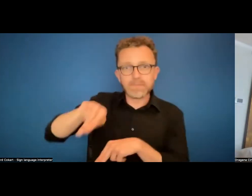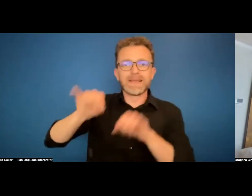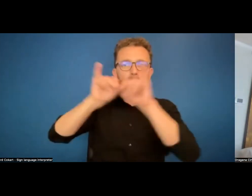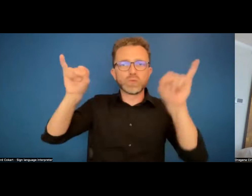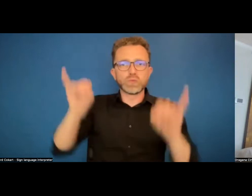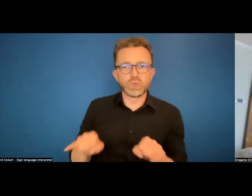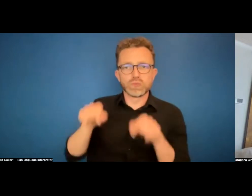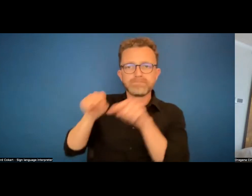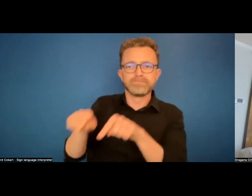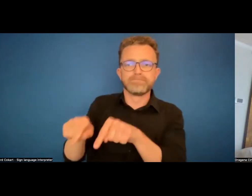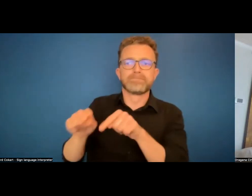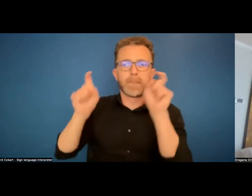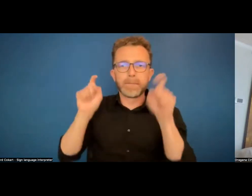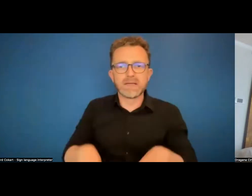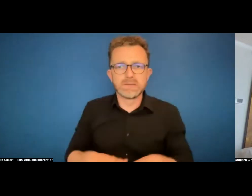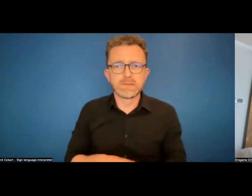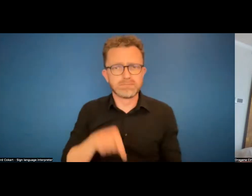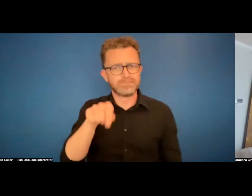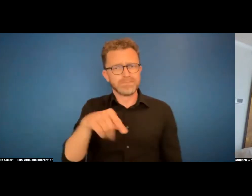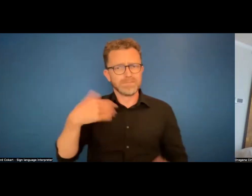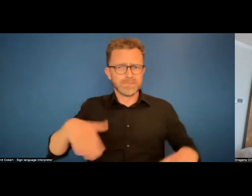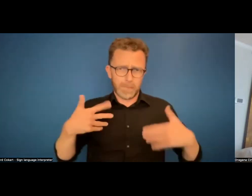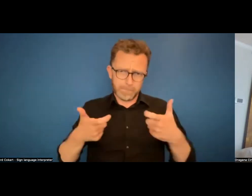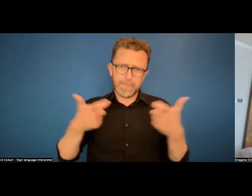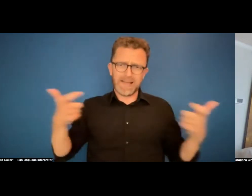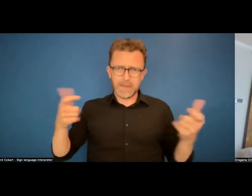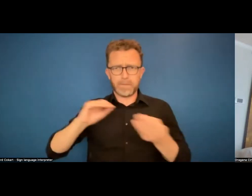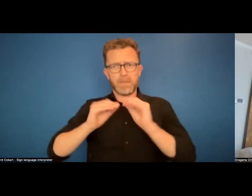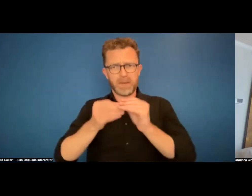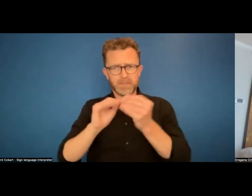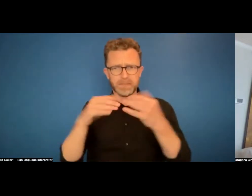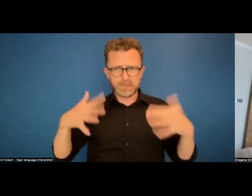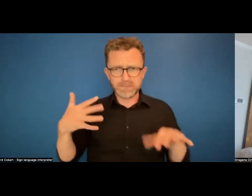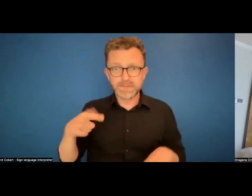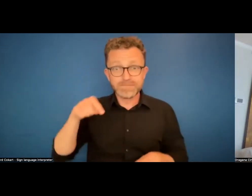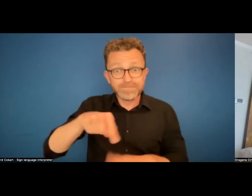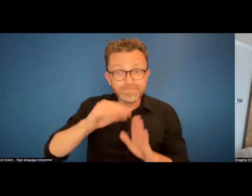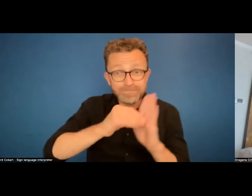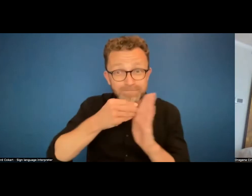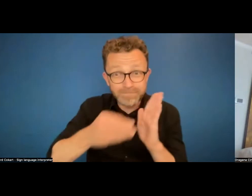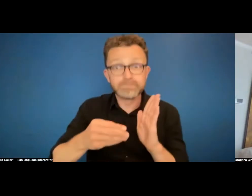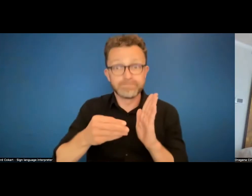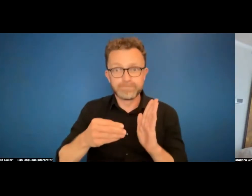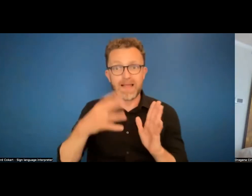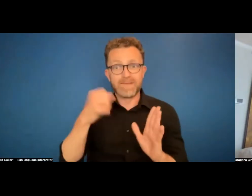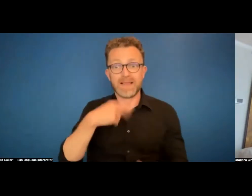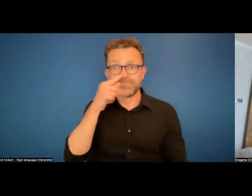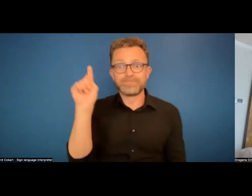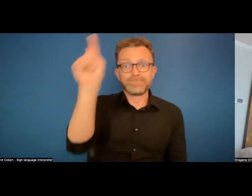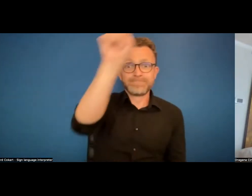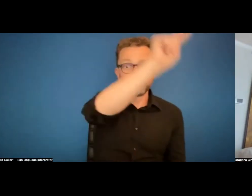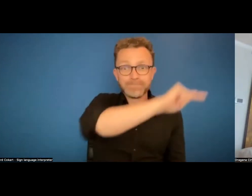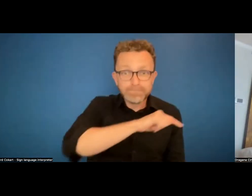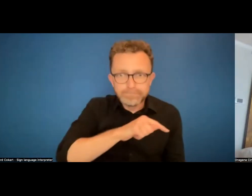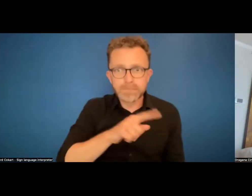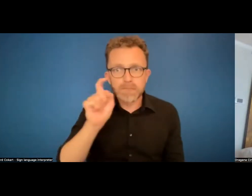new ones. And considering the resources required for the building of new facilities, their renovation